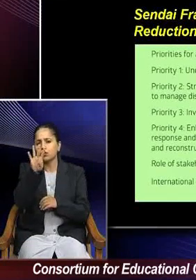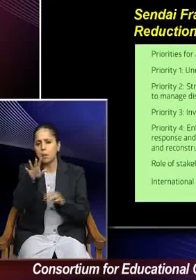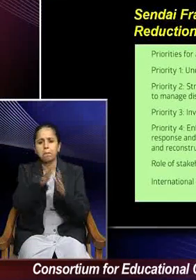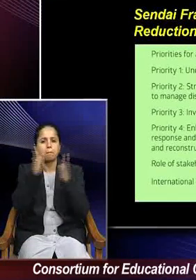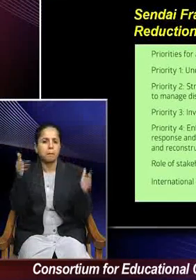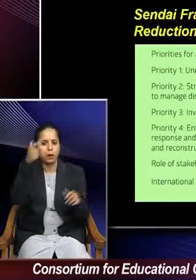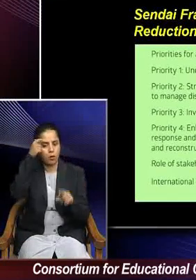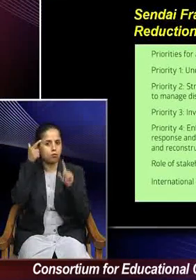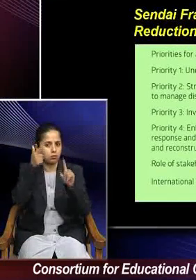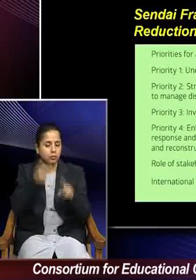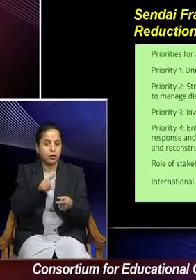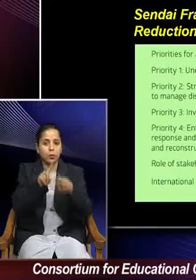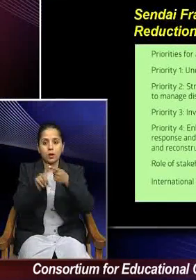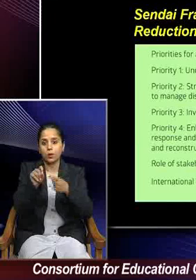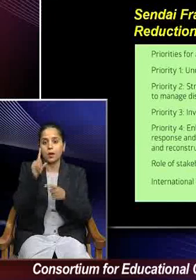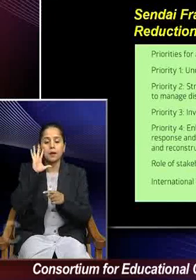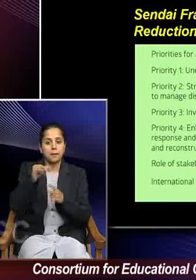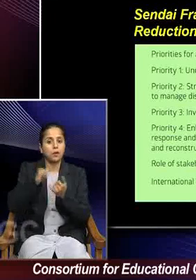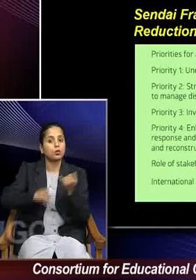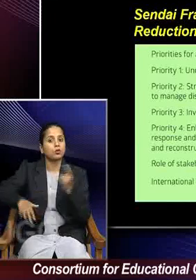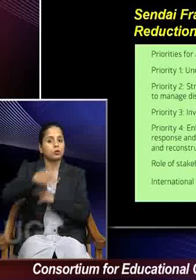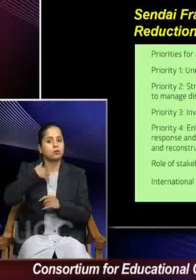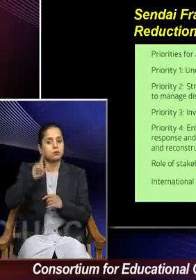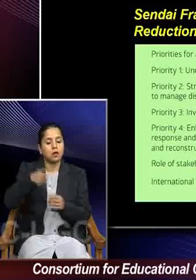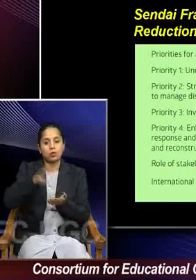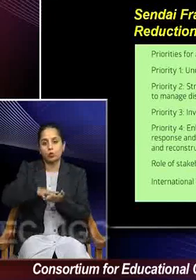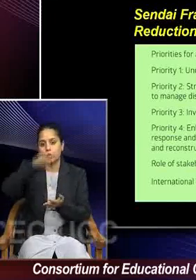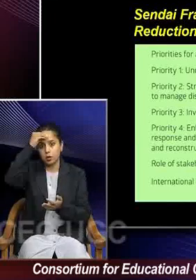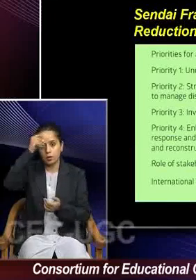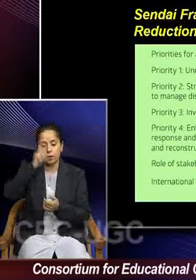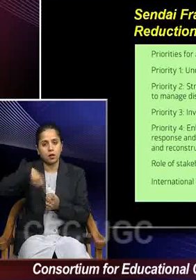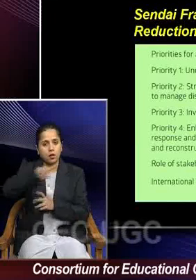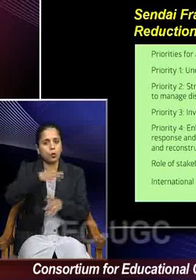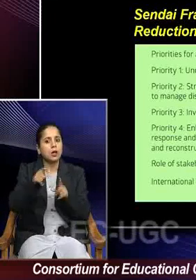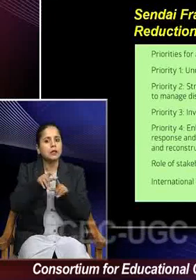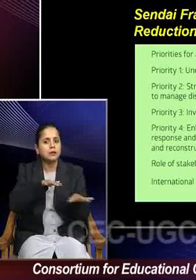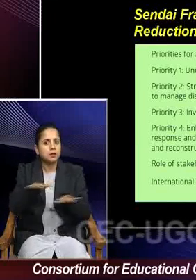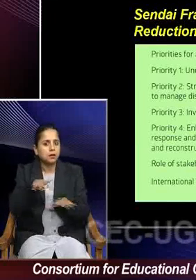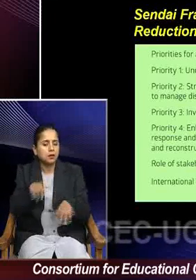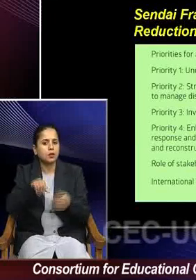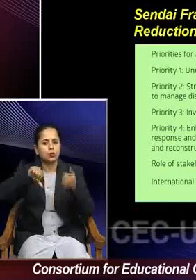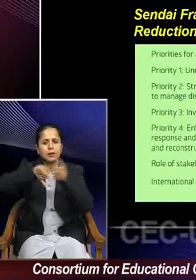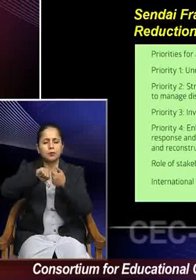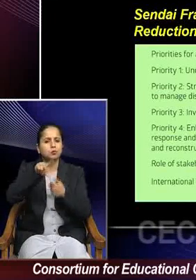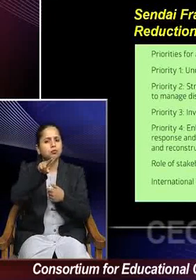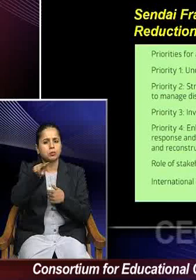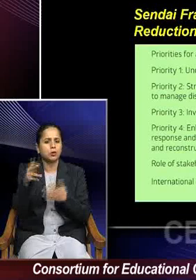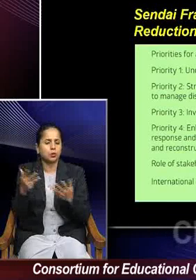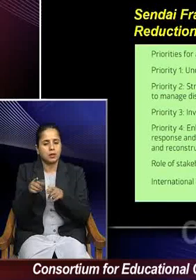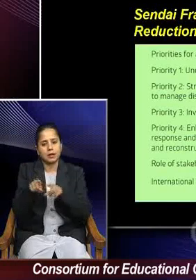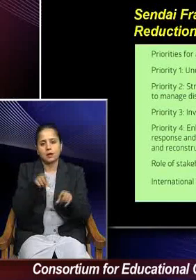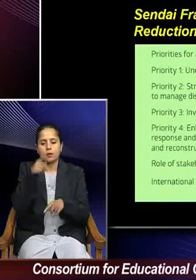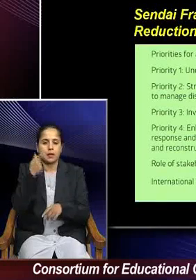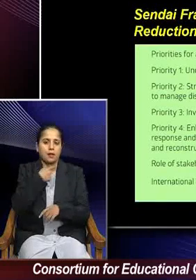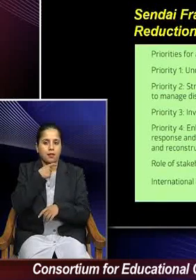first important thing is, as a society, we have to learn and understand what does disaster risk actually means. So if you take a case